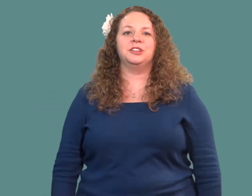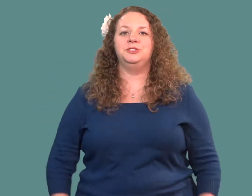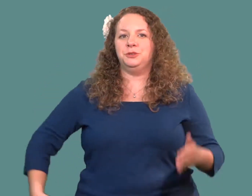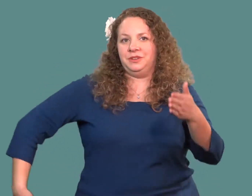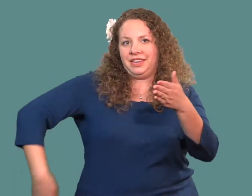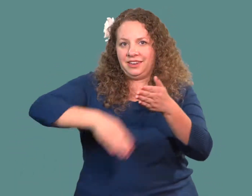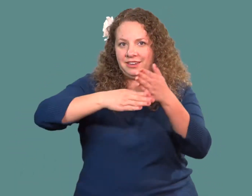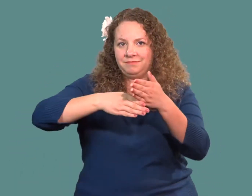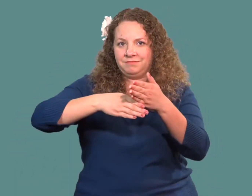To kick,